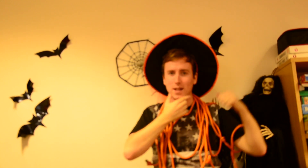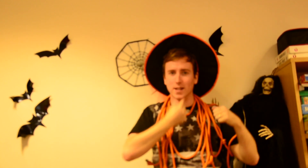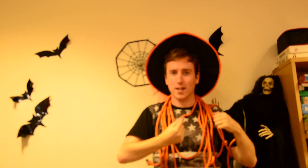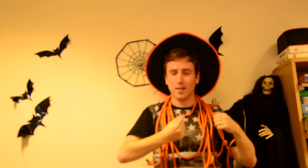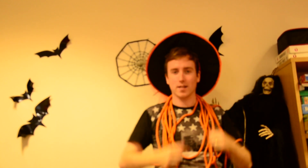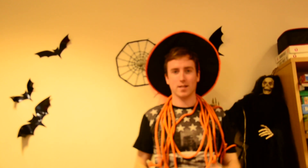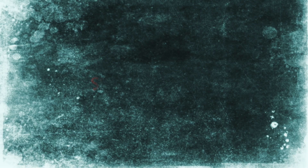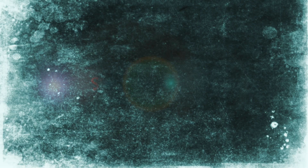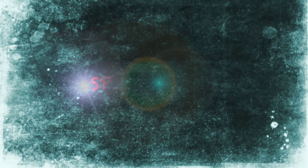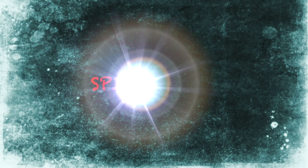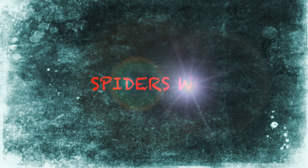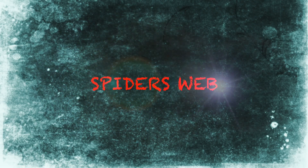Wizard.